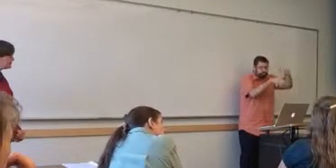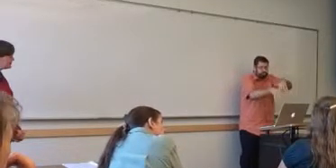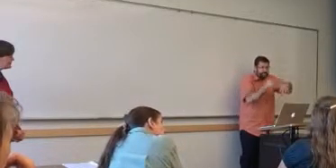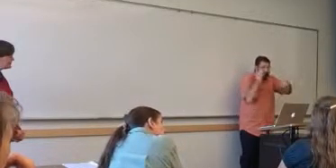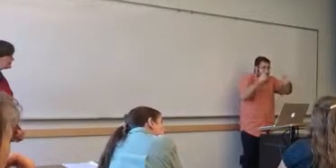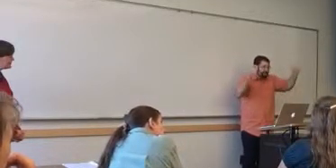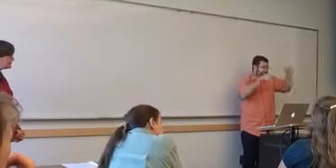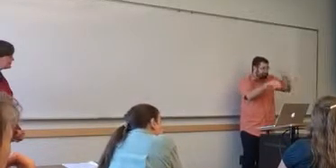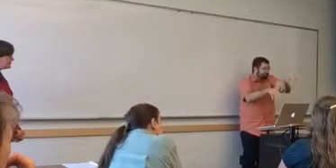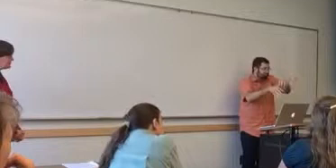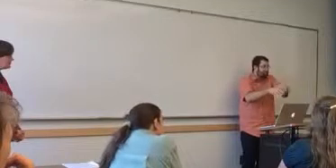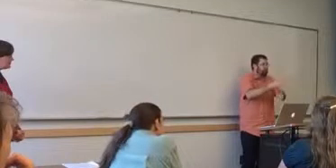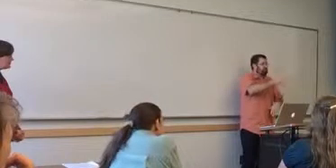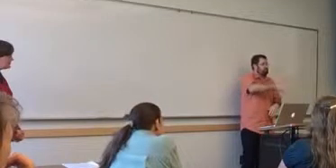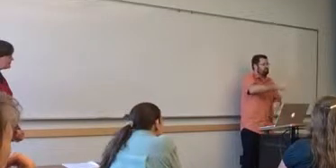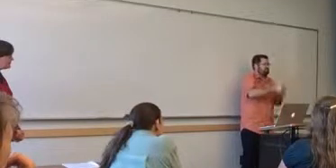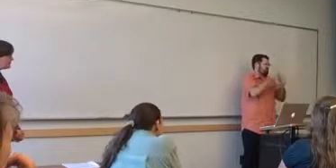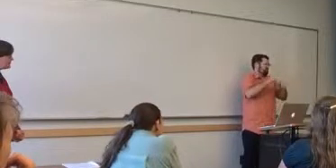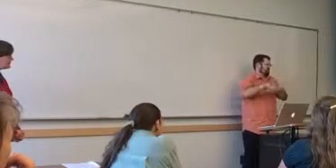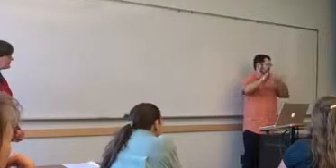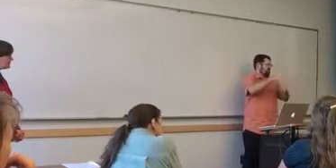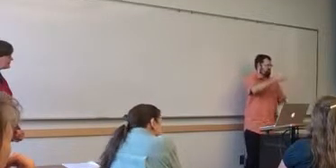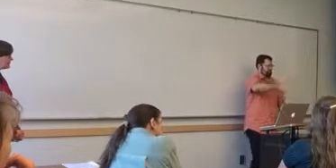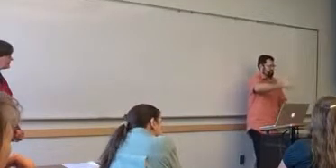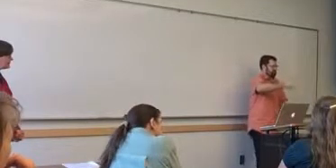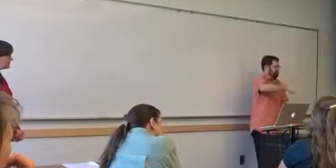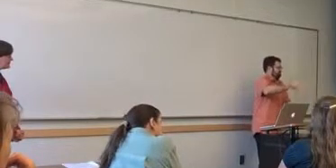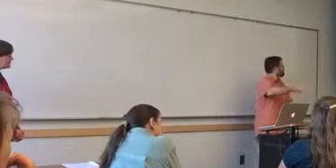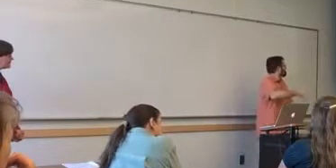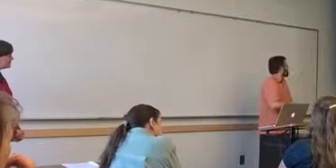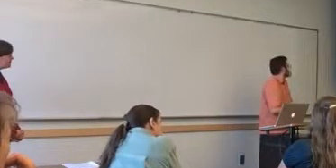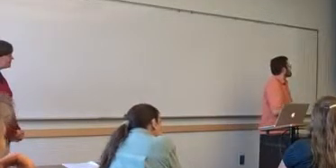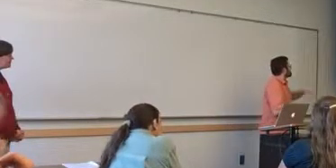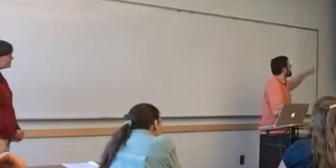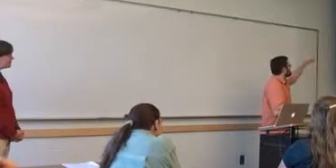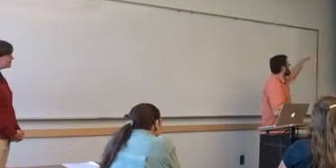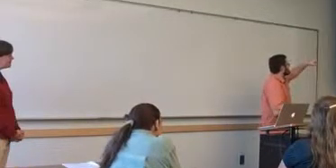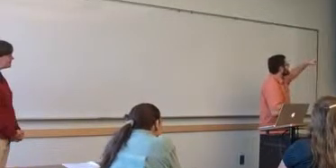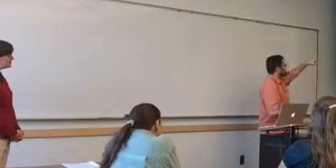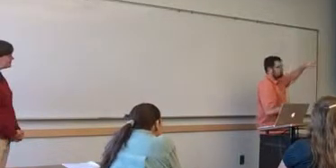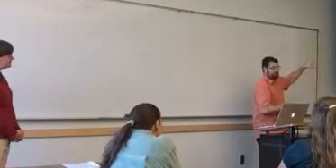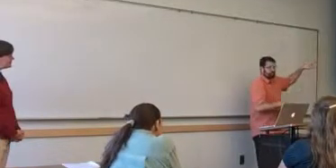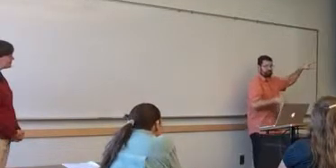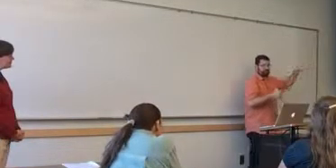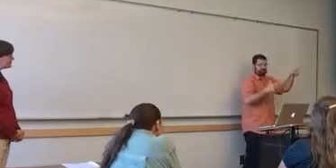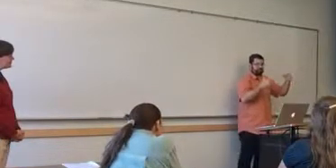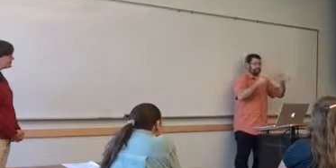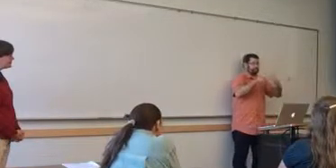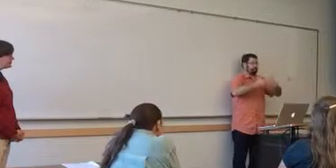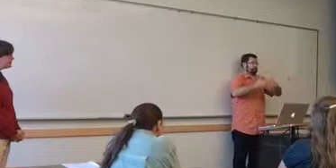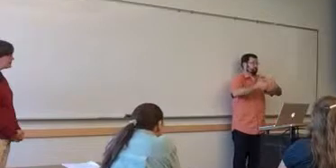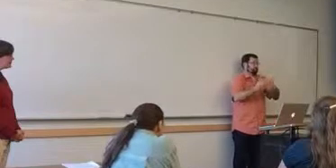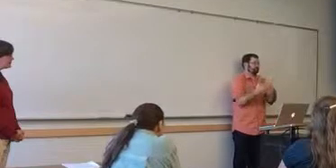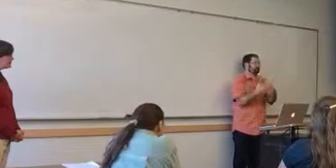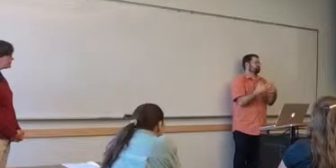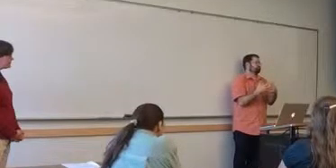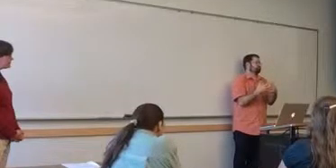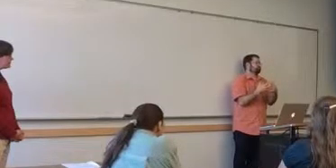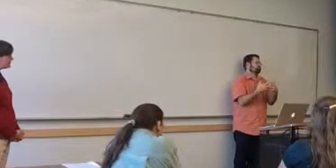You could show a difference, I suppose. If you have a big amount of water running, you could sign that differently, but basically up and down like that. The engine's